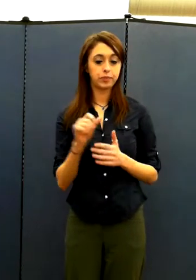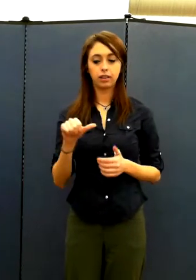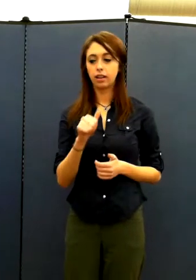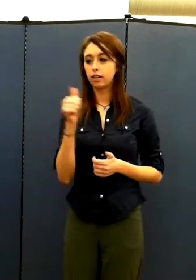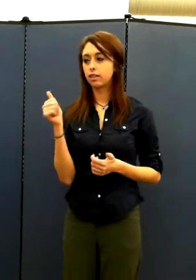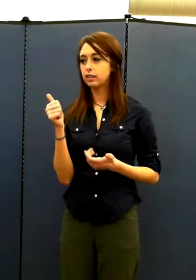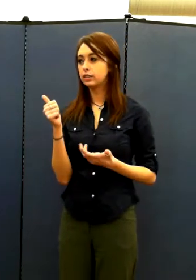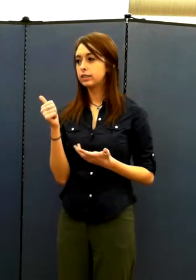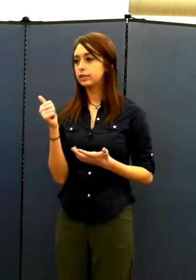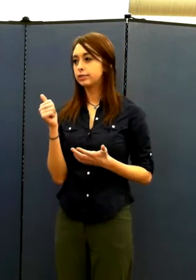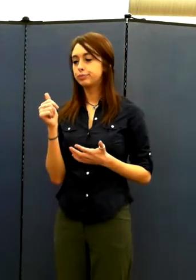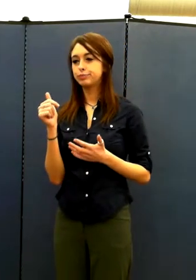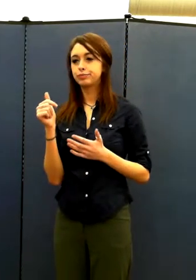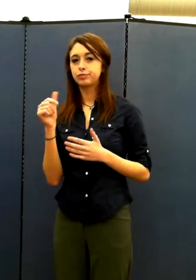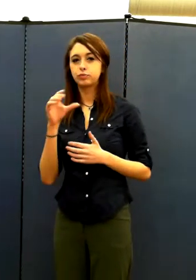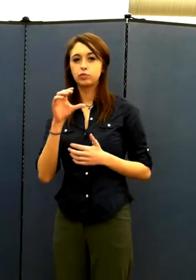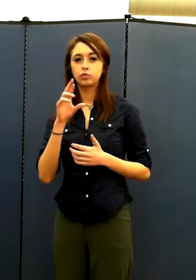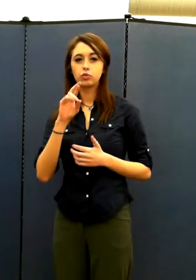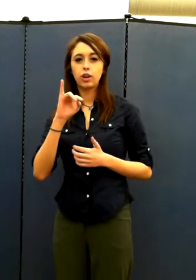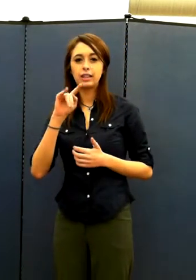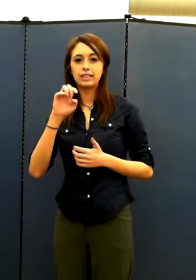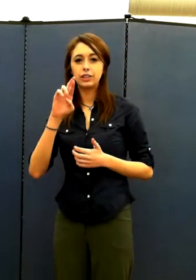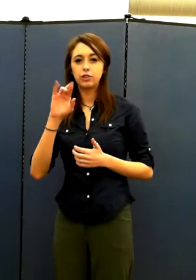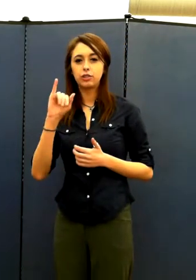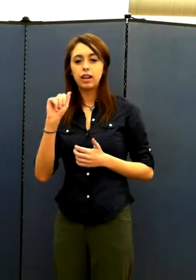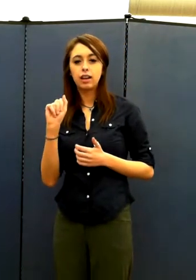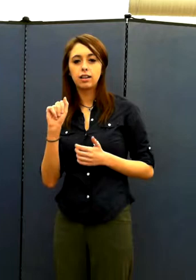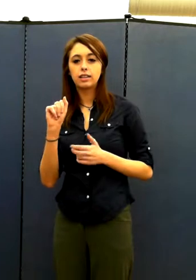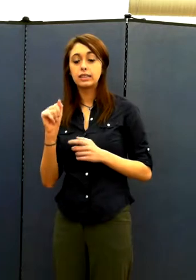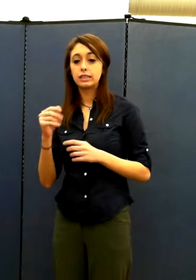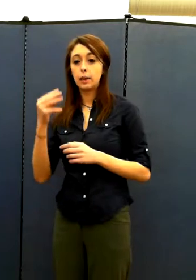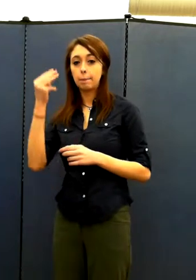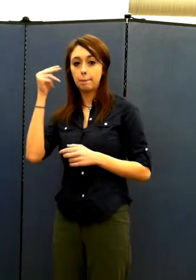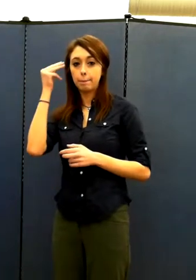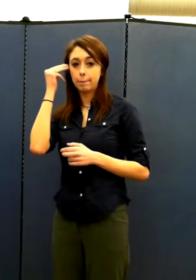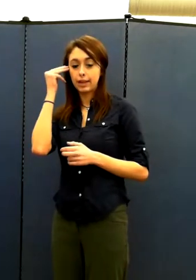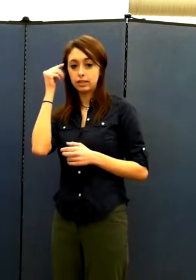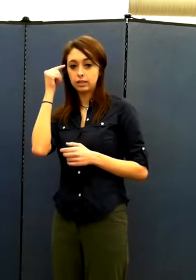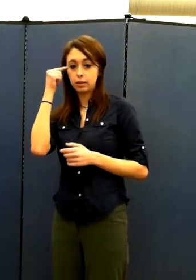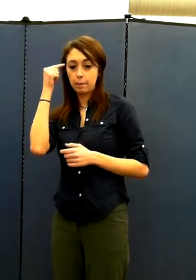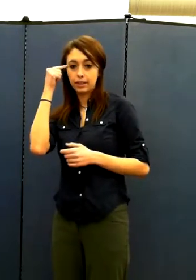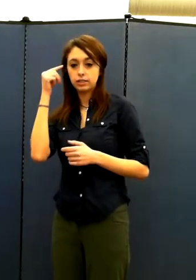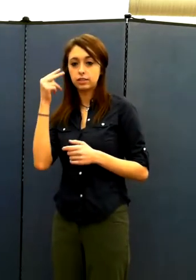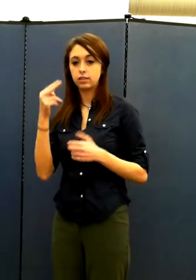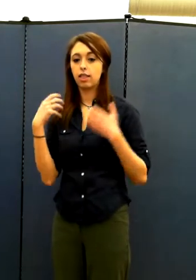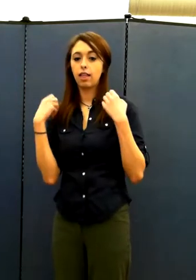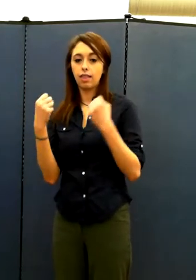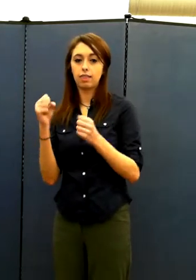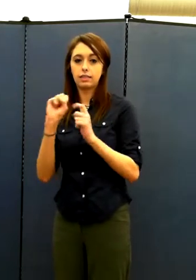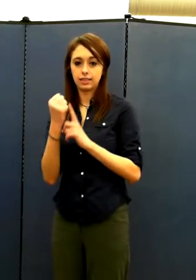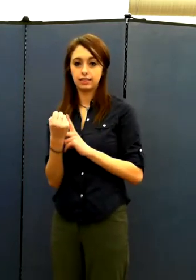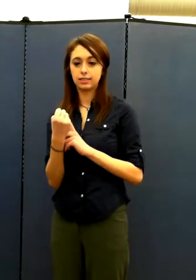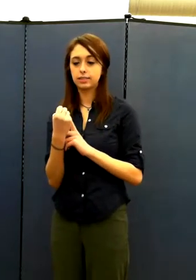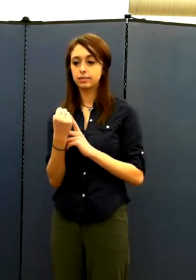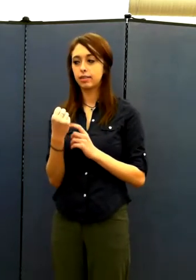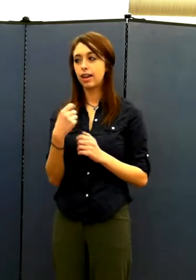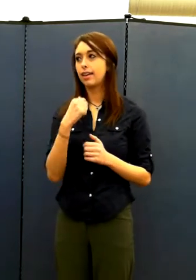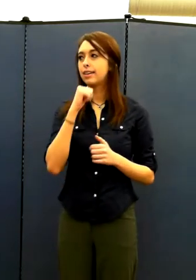Another criteria that you cannot do as a provisional is mental health interpreting. But I cannot tell you how many times I have been